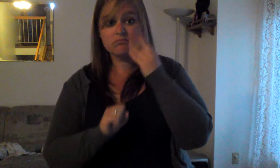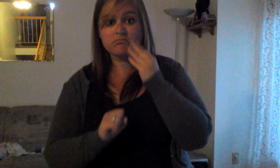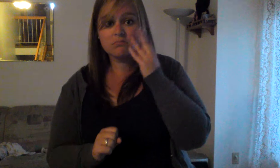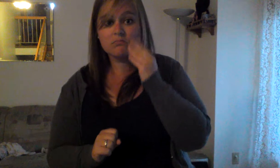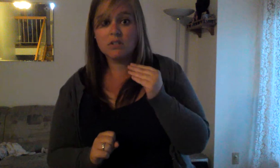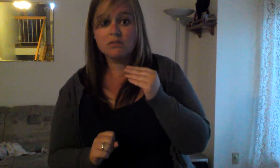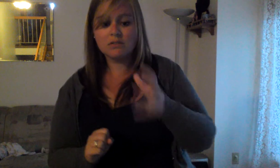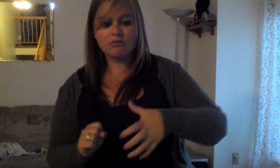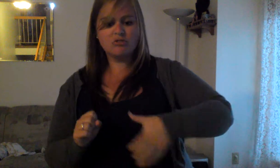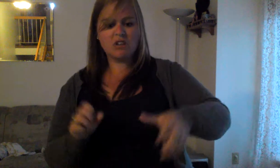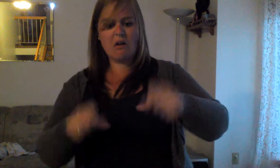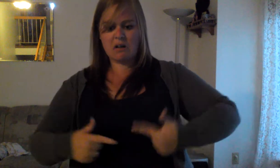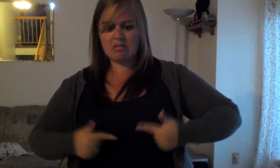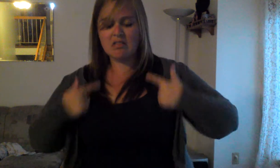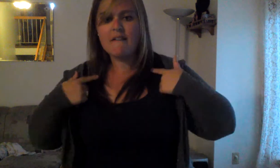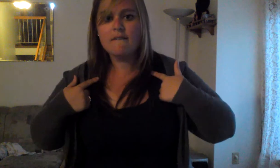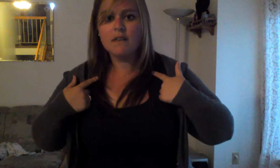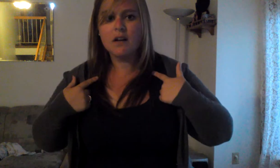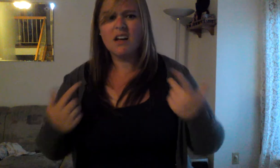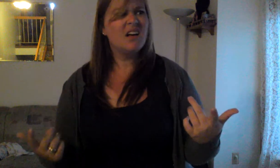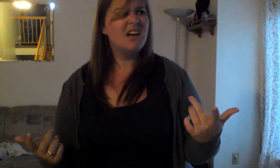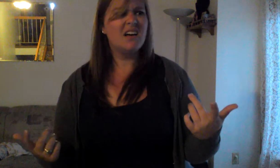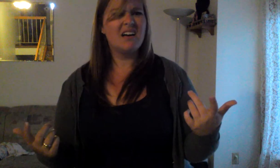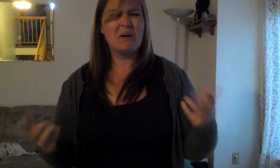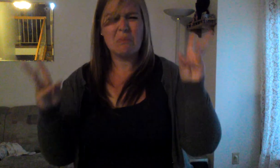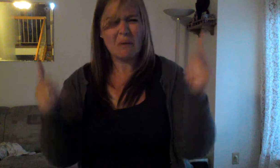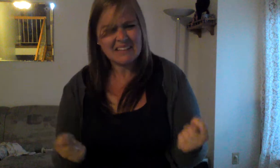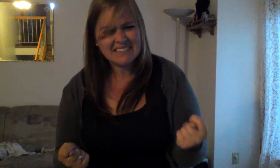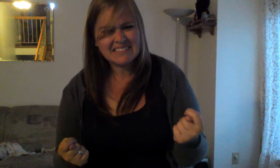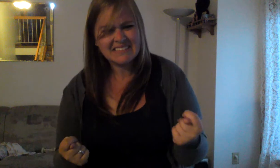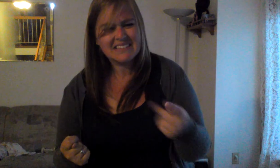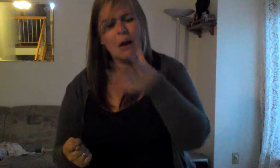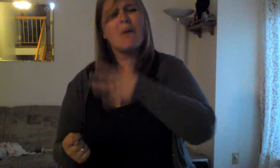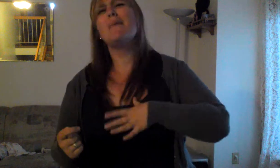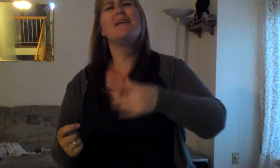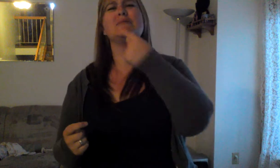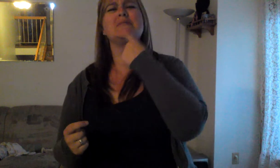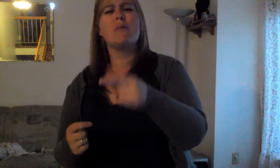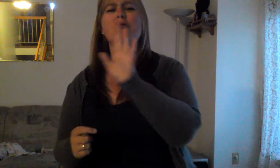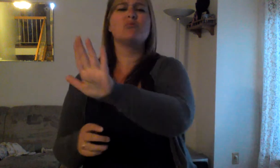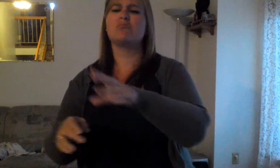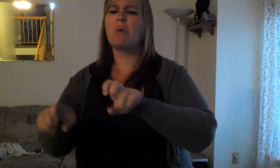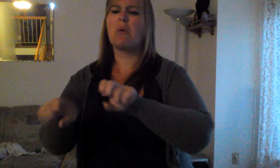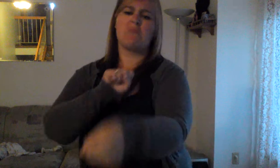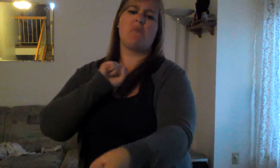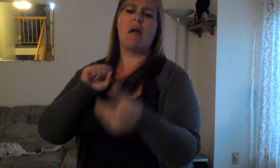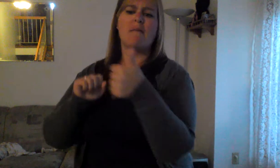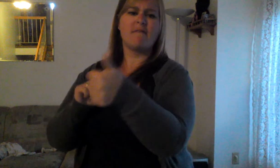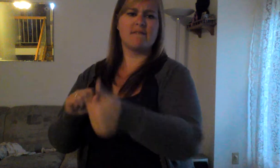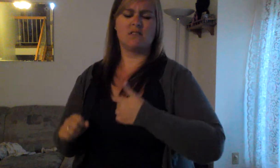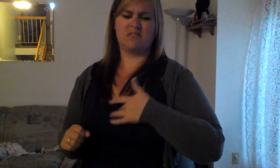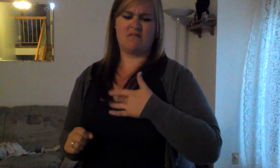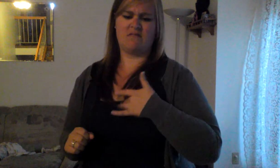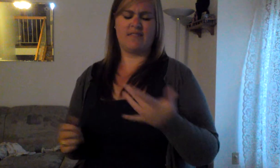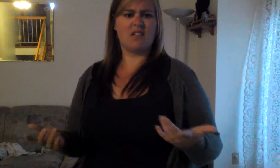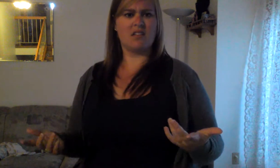Right now, I know some women wanna claw my eyes out right now. Women will tell me, well you get out there and you get raped and you see how you feel afterwards. Why would you wish something like